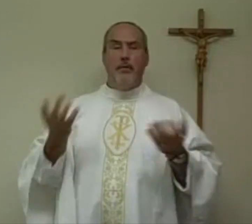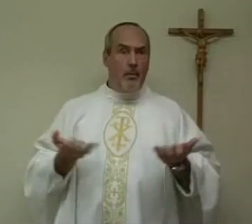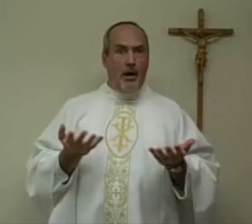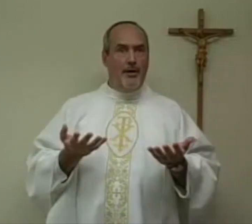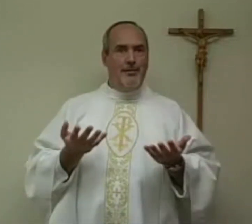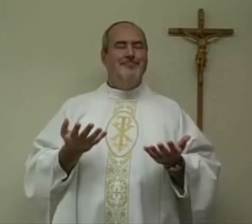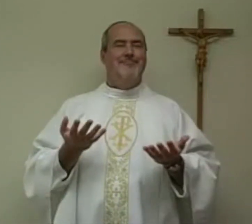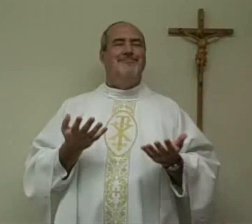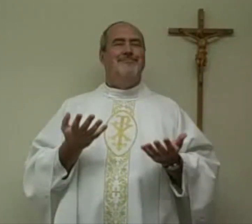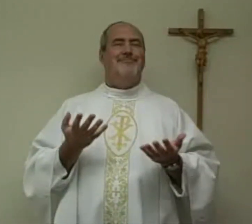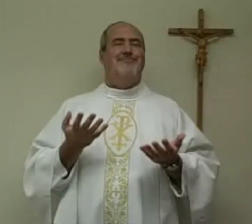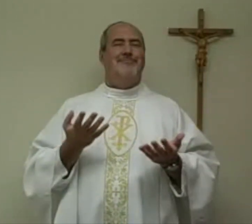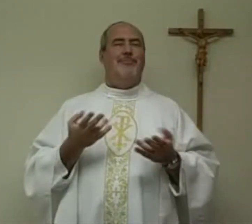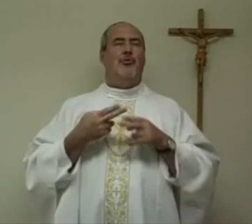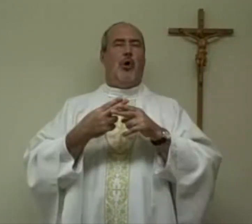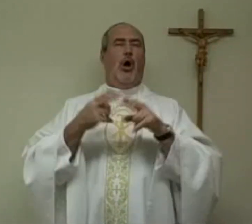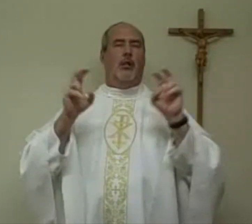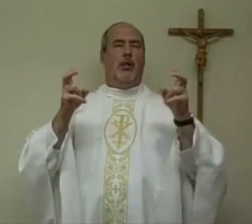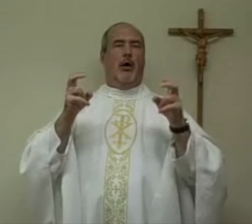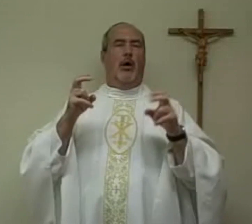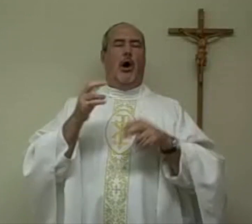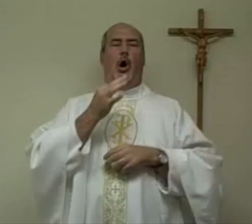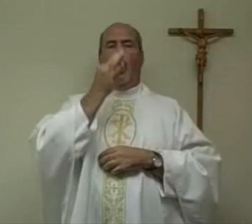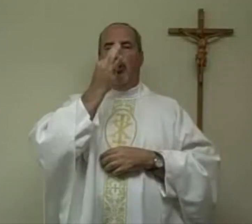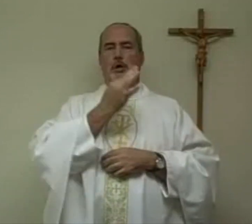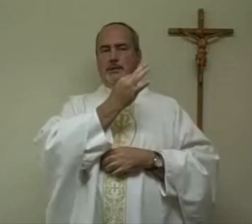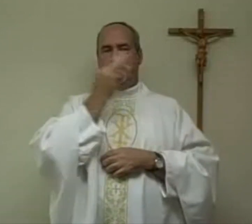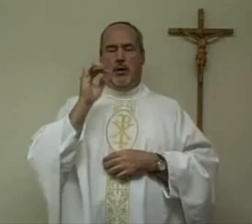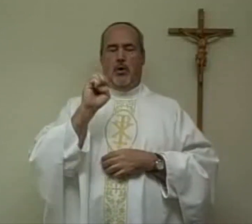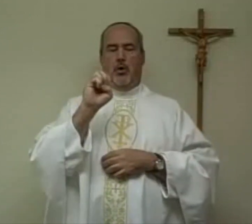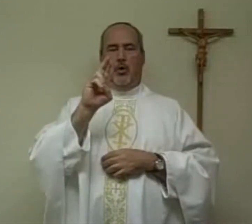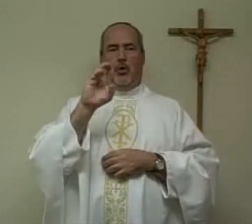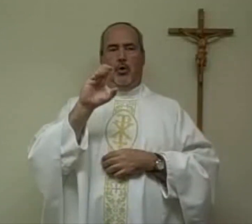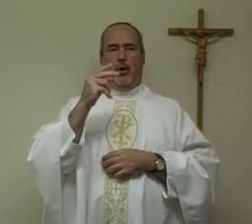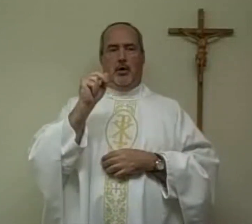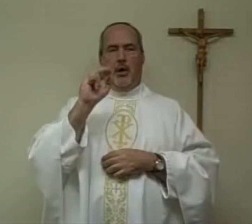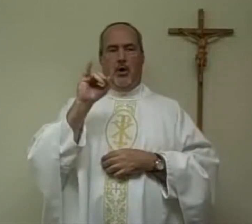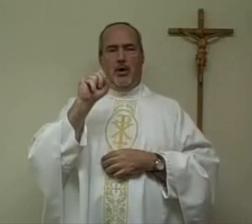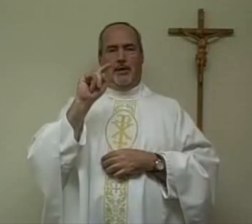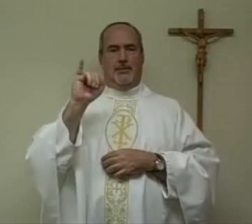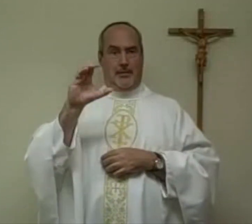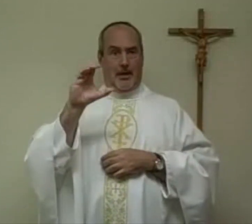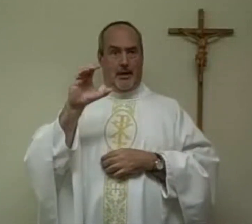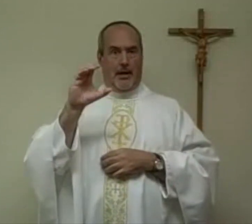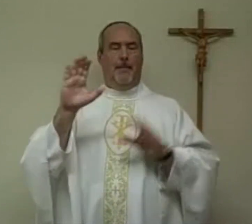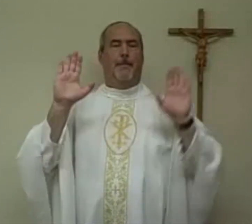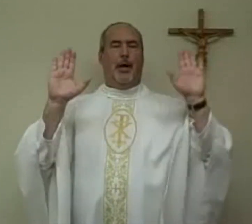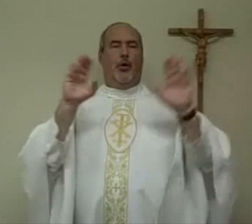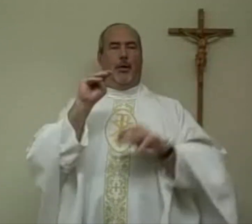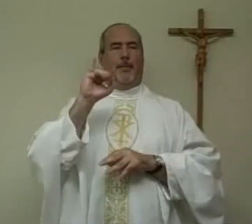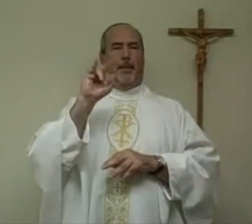And this made me think of something, what we call Eucharistic miracles.